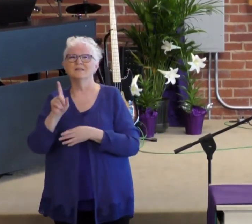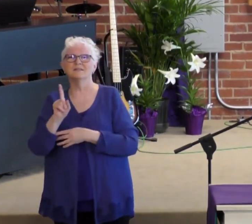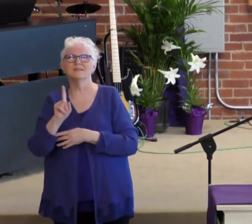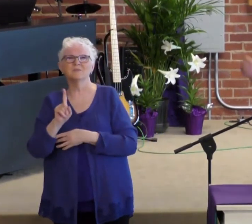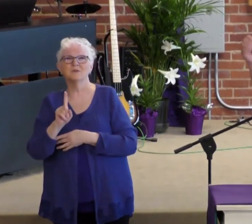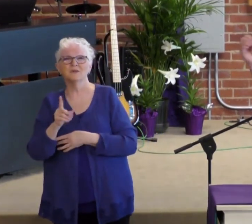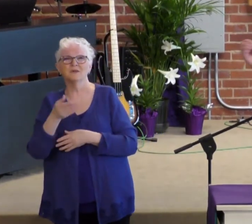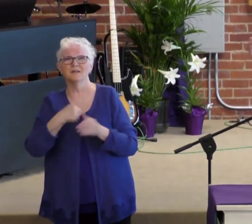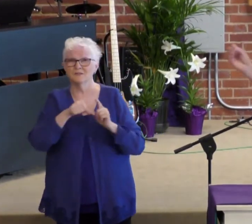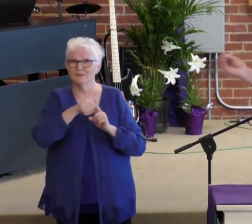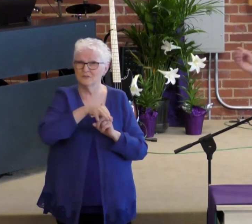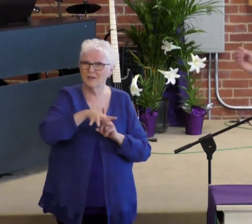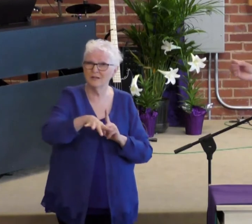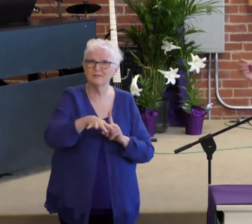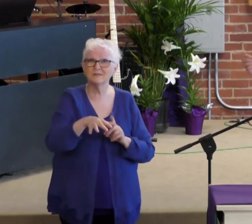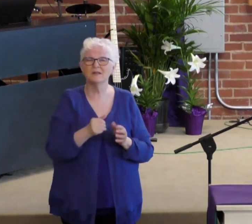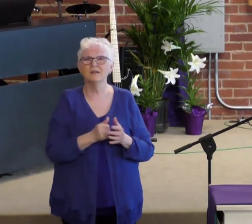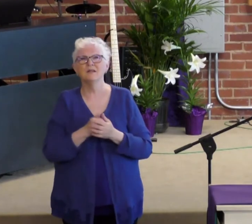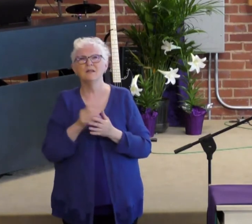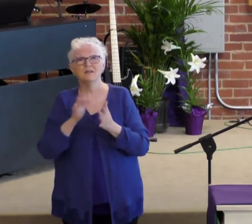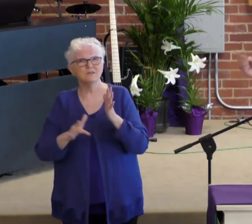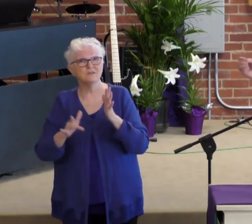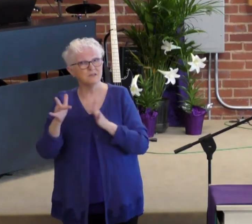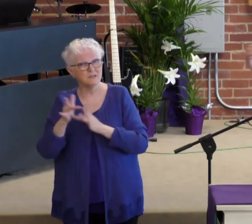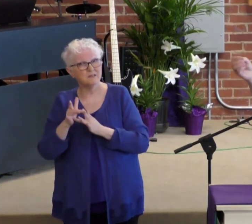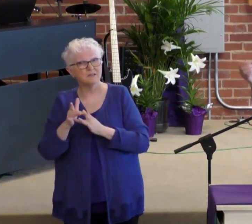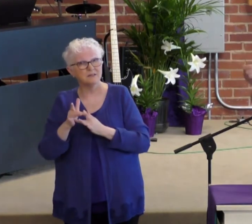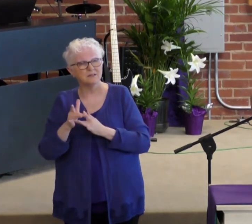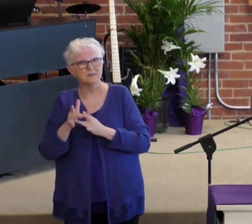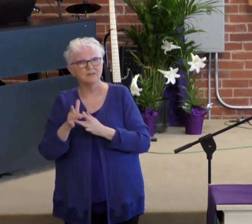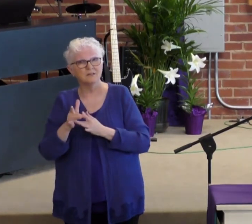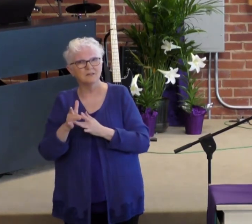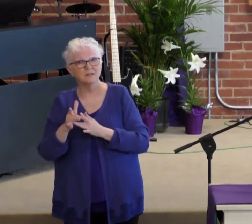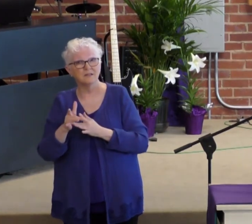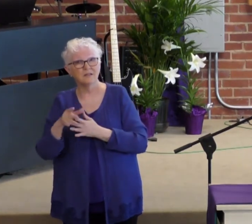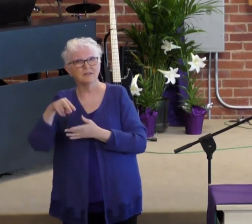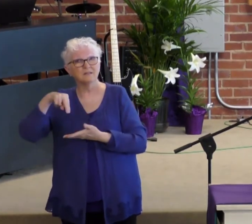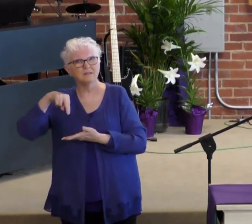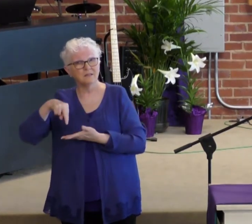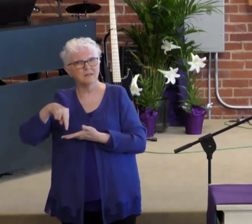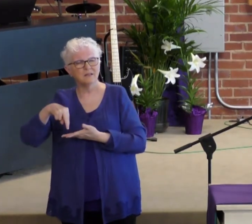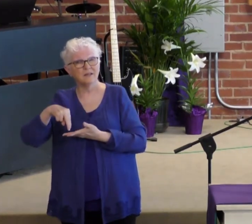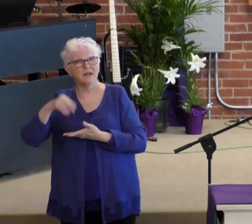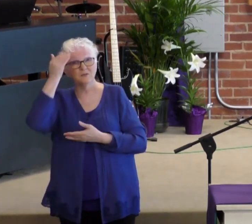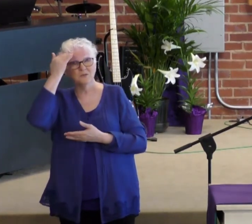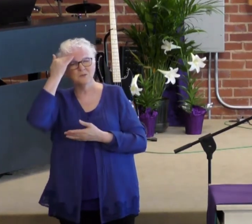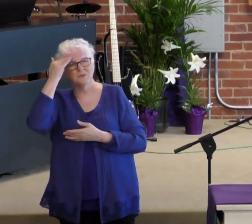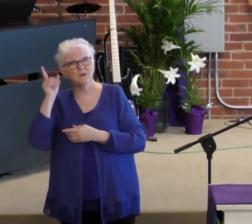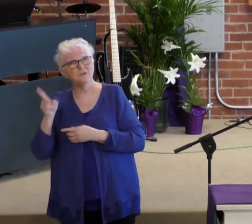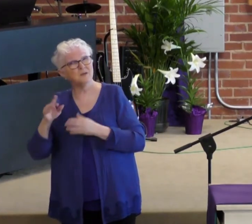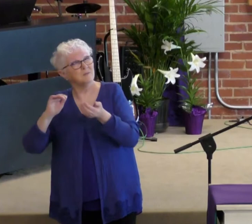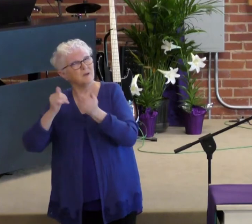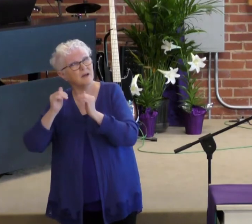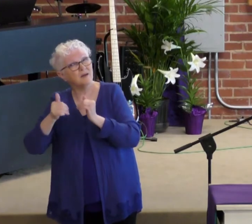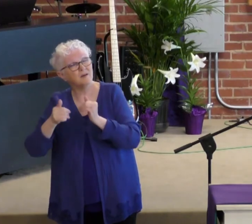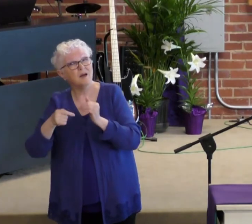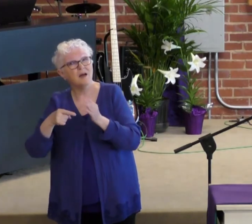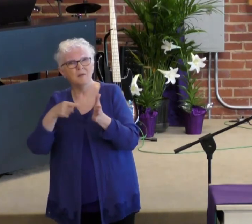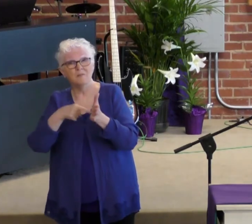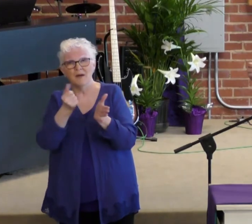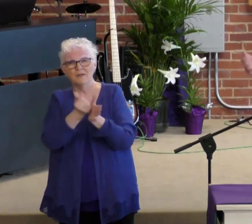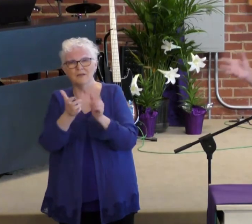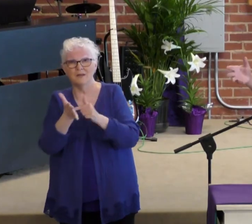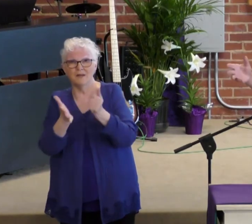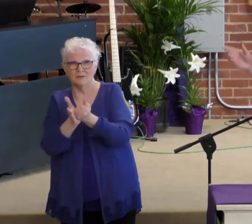will find him, and you'll know him by the nail prints in his hand, right? Okay,